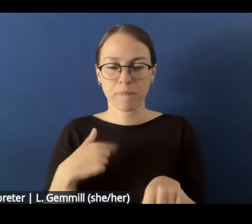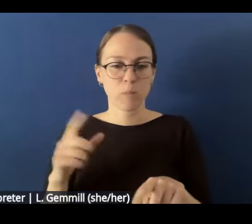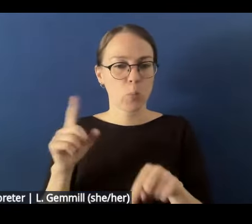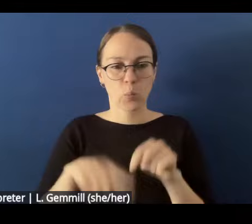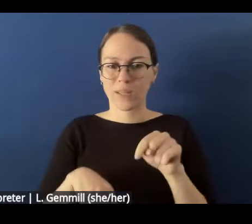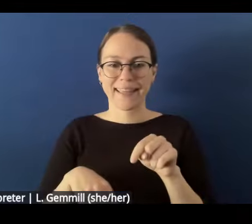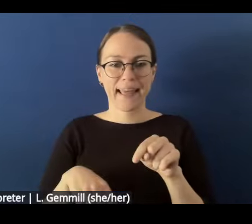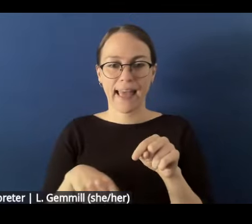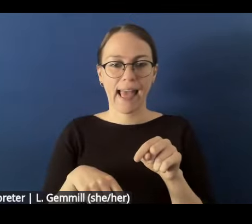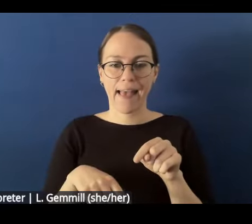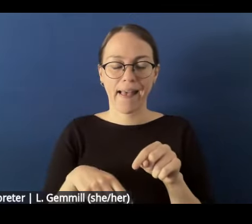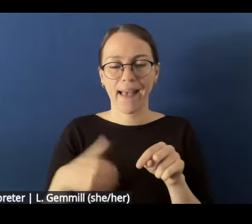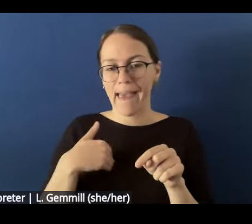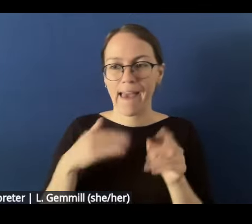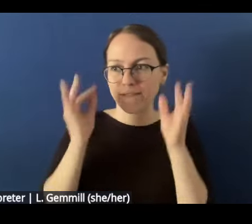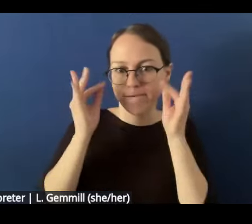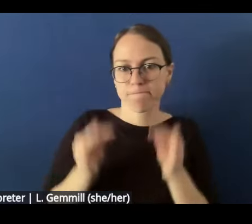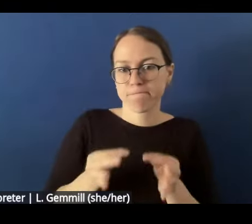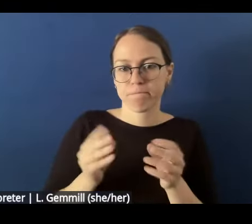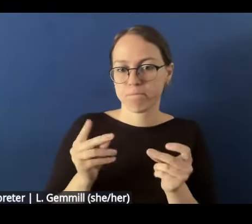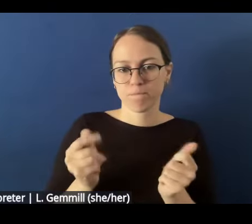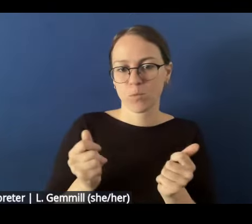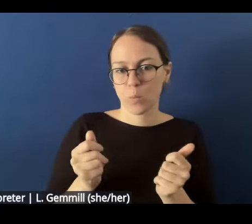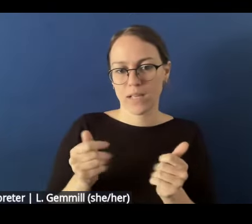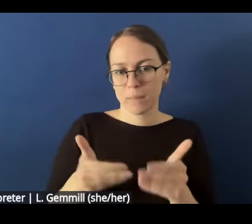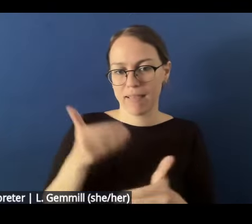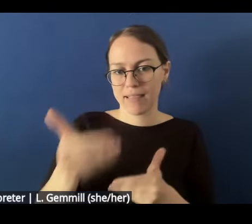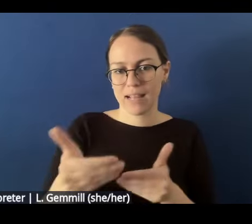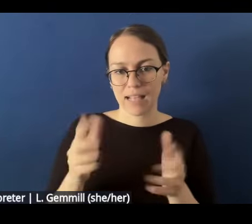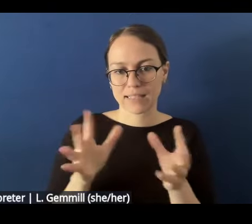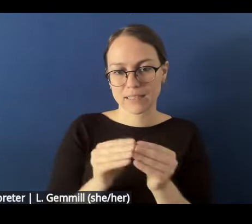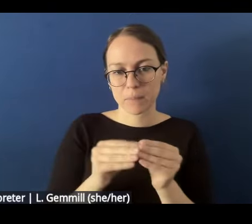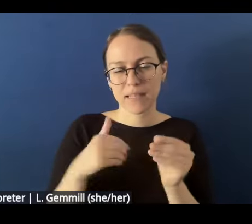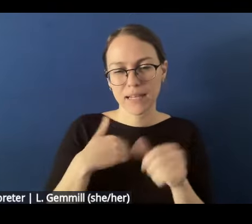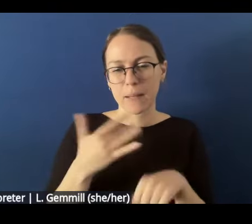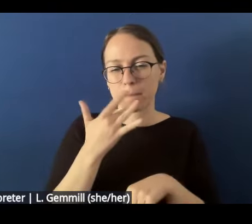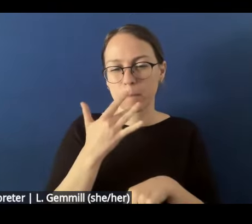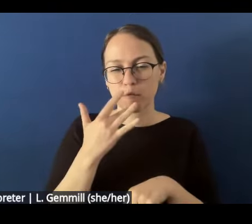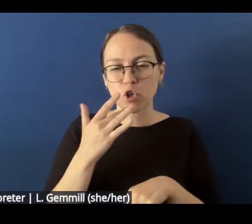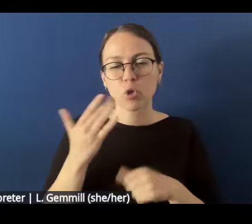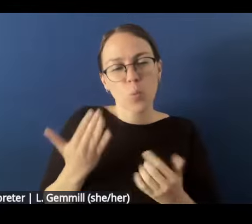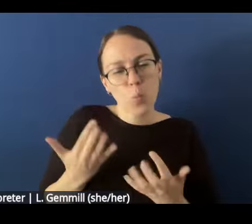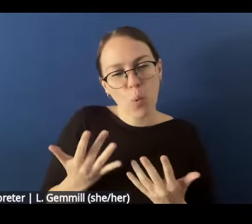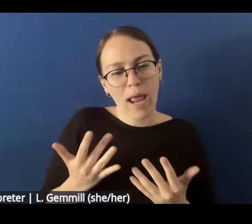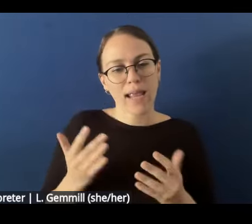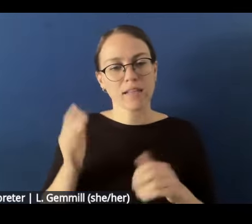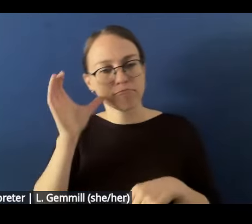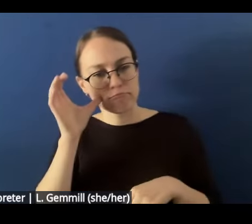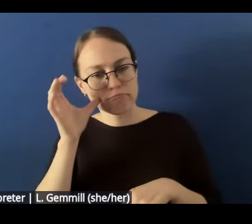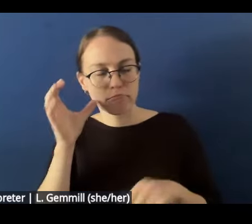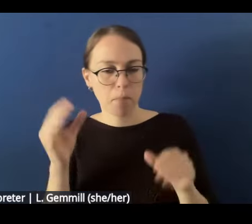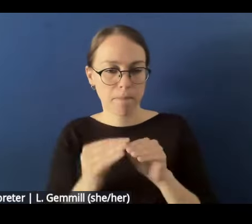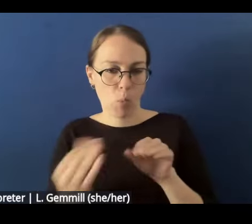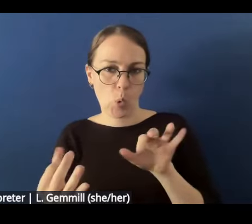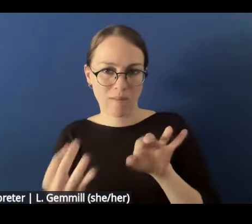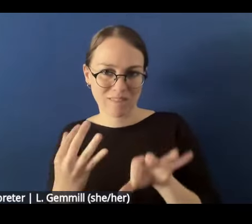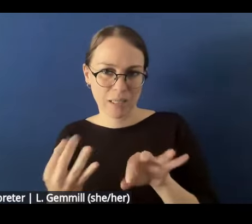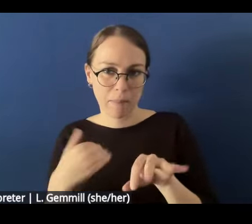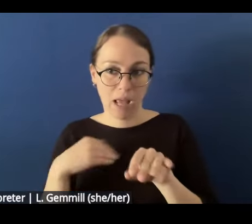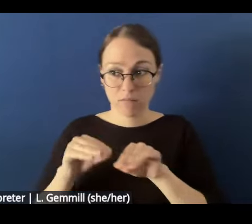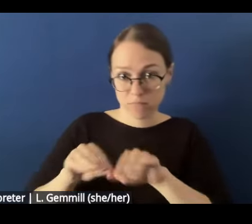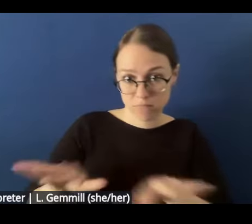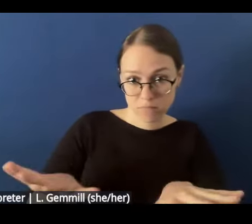around that quickly. And I actually would like to have more feedback from like what we put out and to say, does this still